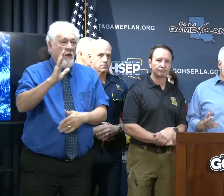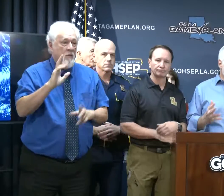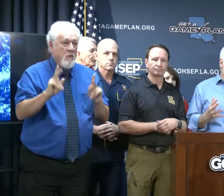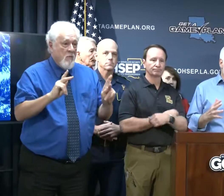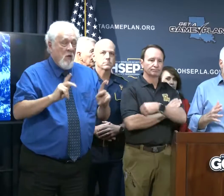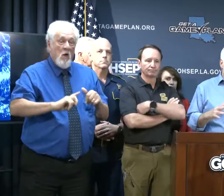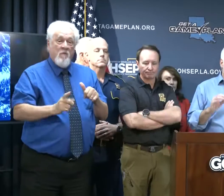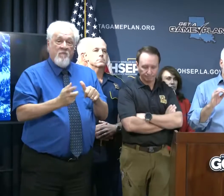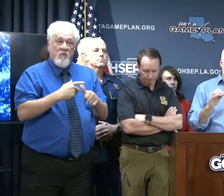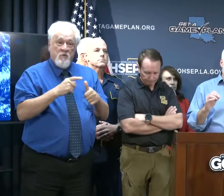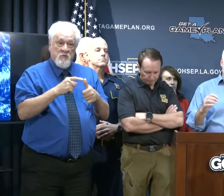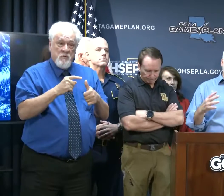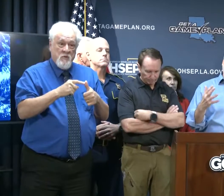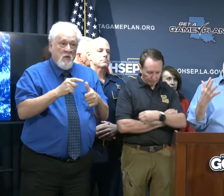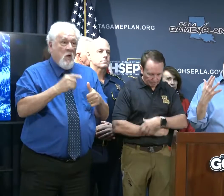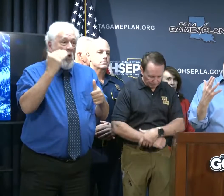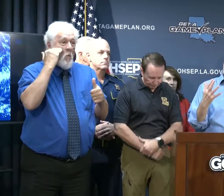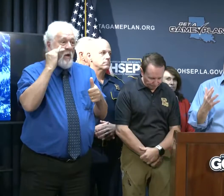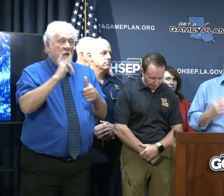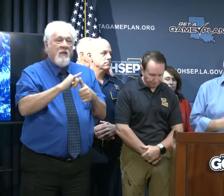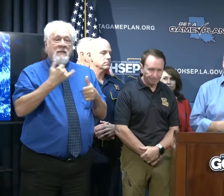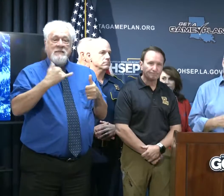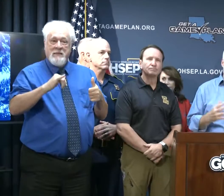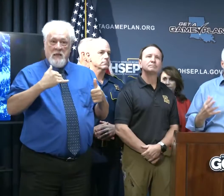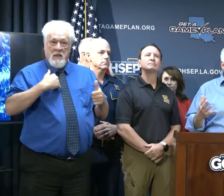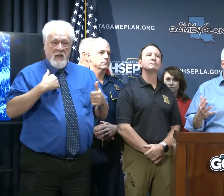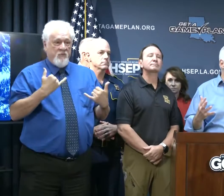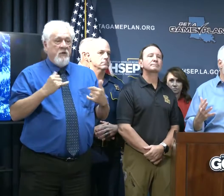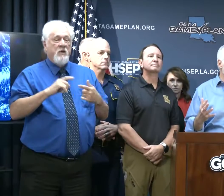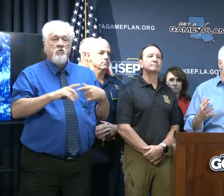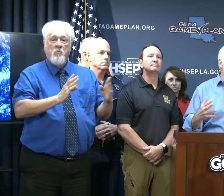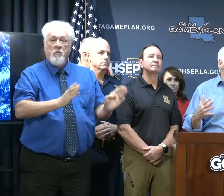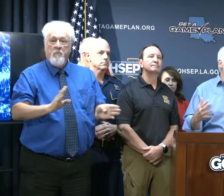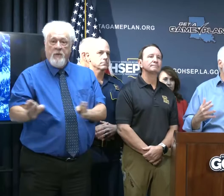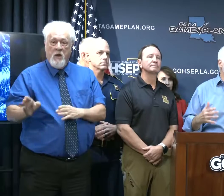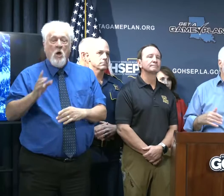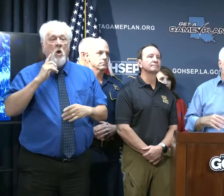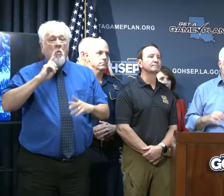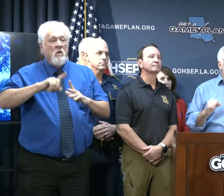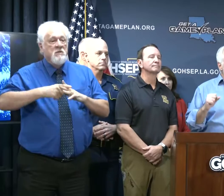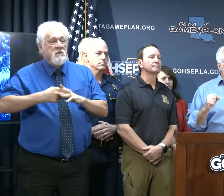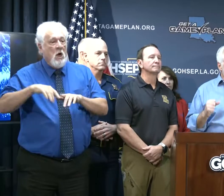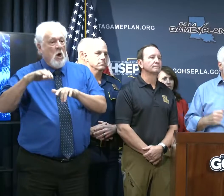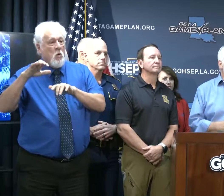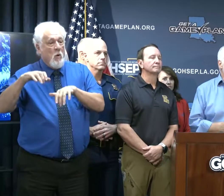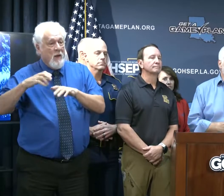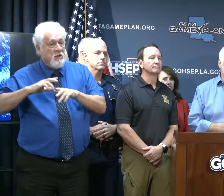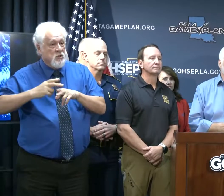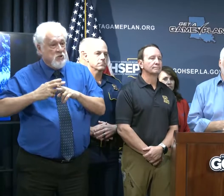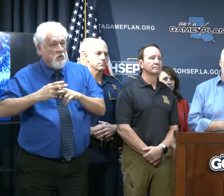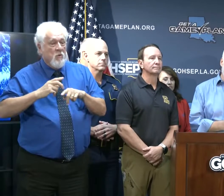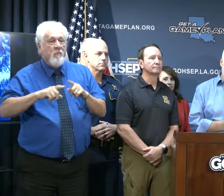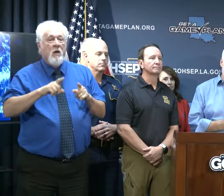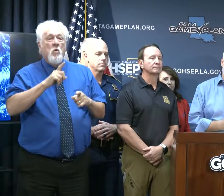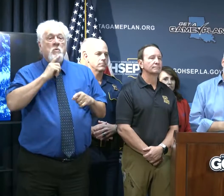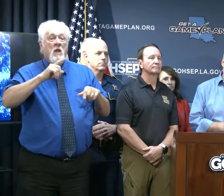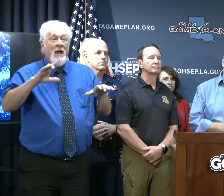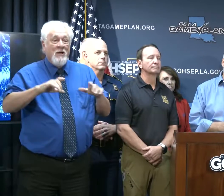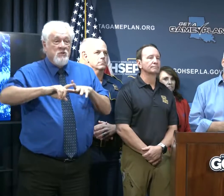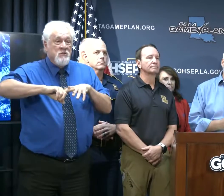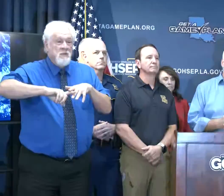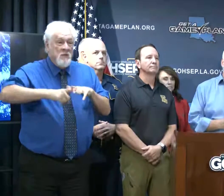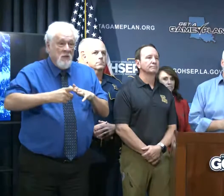the first story here is to be aware that you still have today to prepare. We are going to start to get some rain in the area, but the real action doesn't start to kick